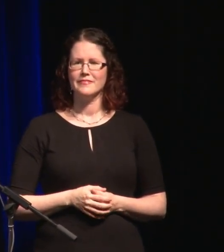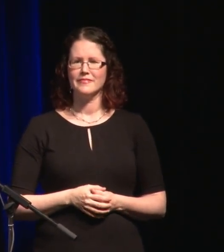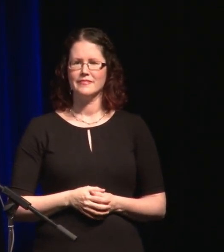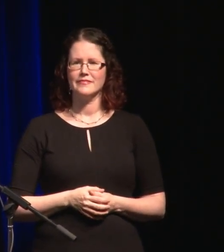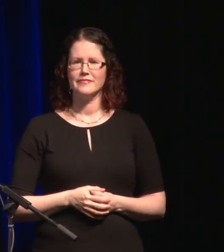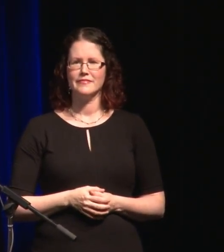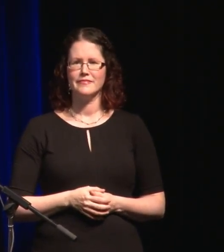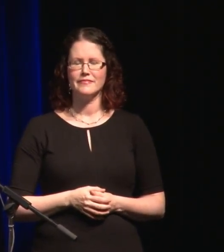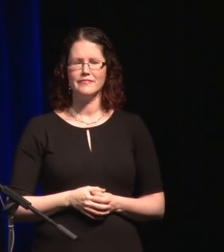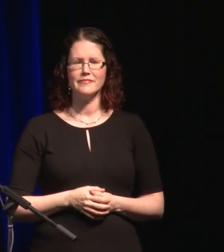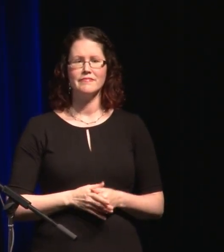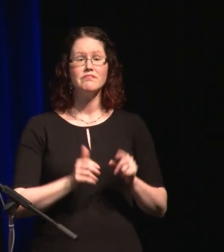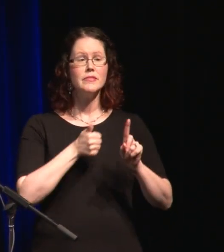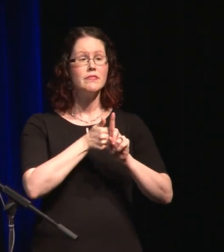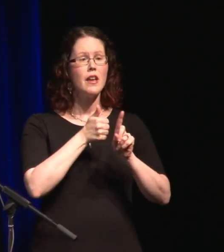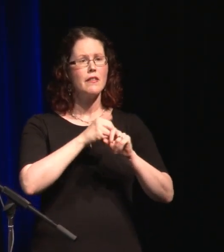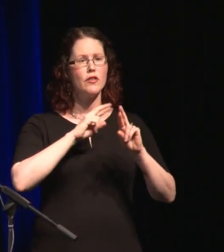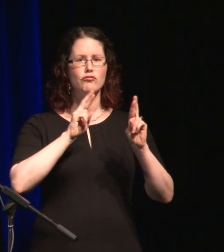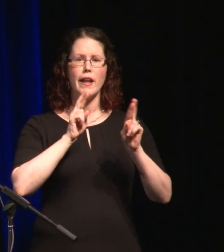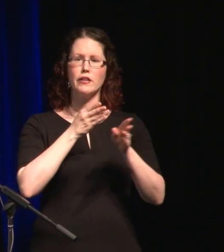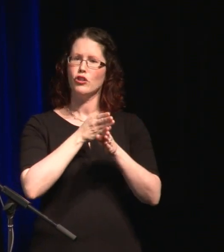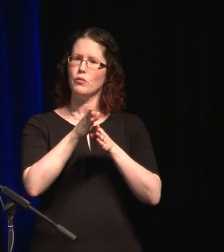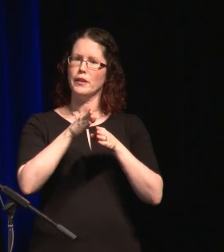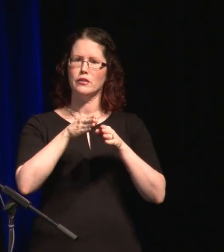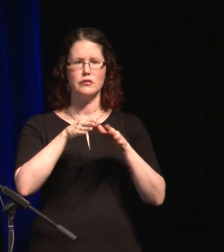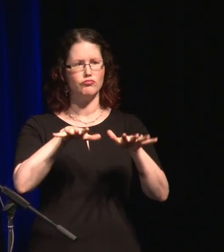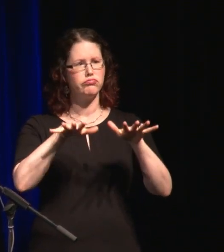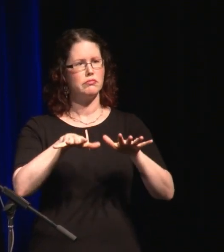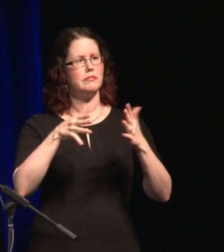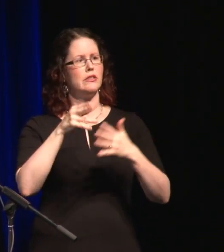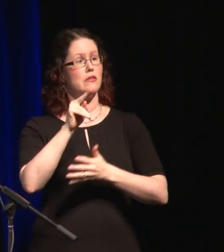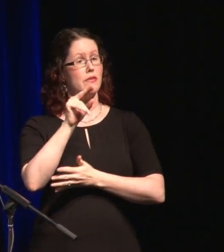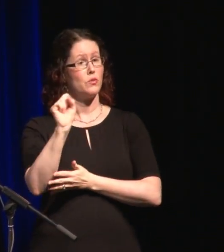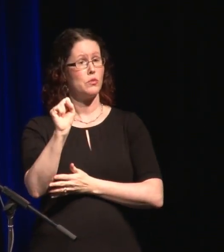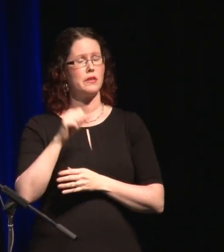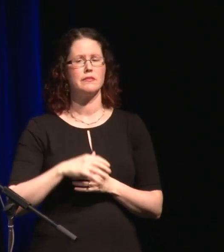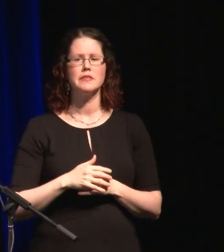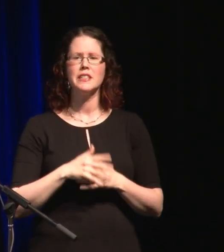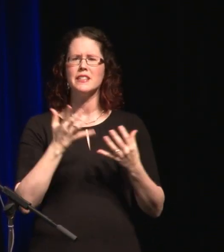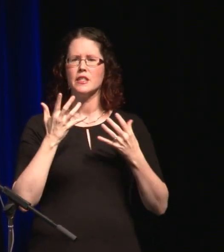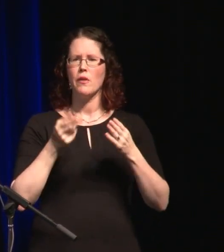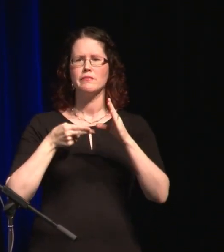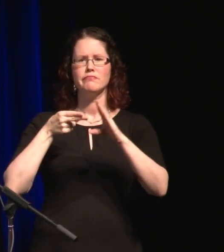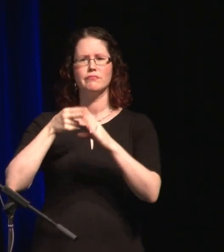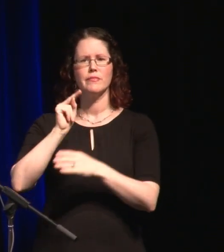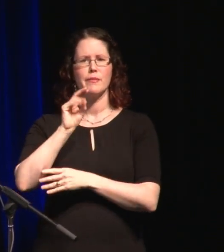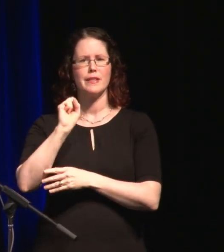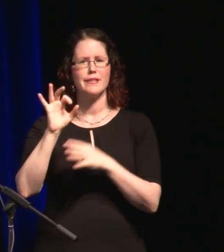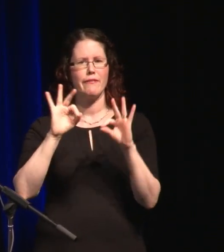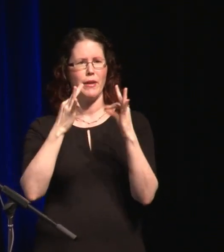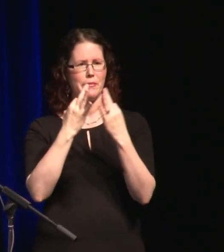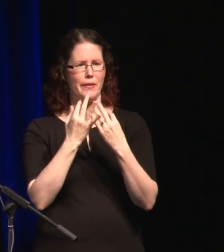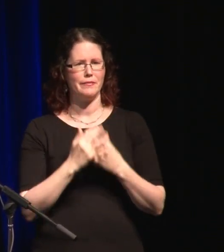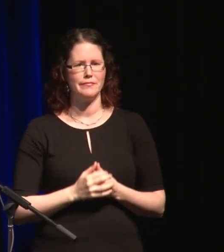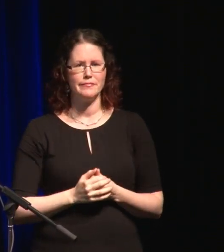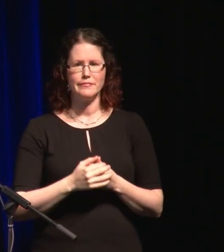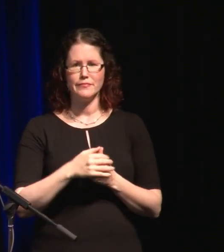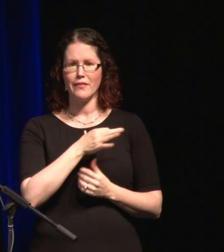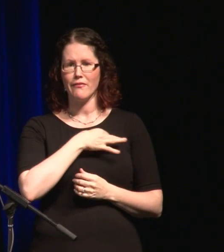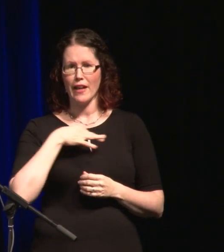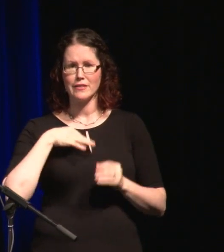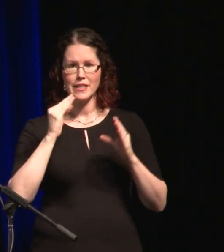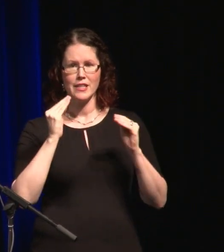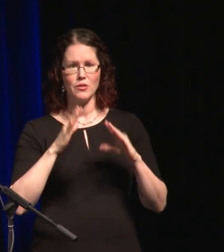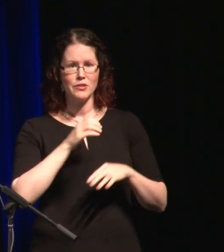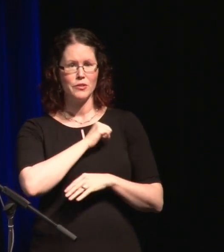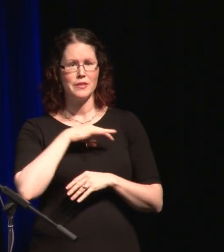Ready to kickstart her career here in Nova Scotia, Lindsay knew she wanted to be a part of the NSCC family. Welcomed by instructors, faculty, and staff,